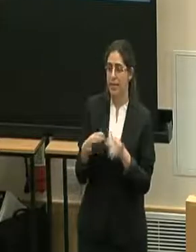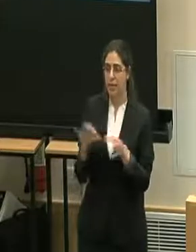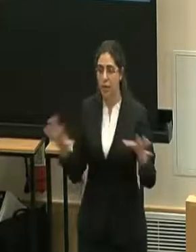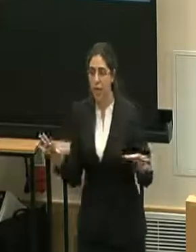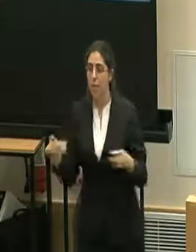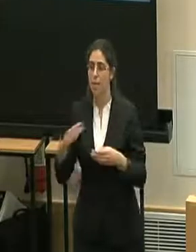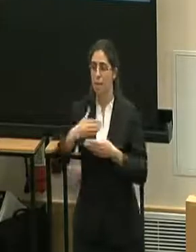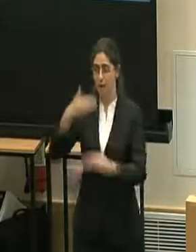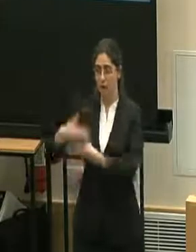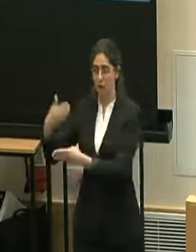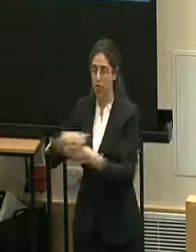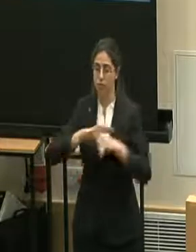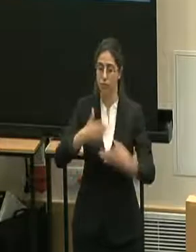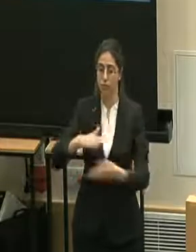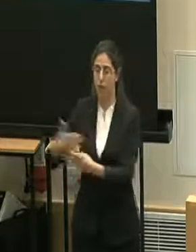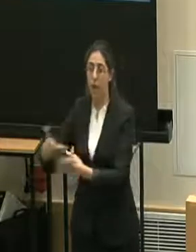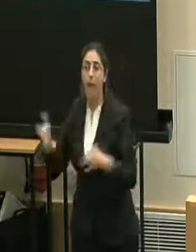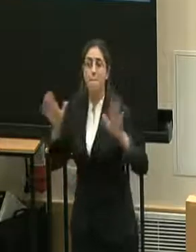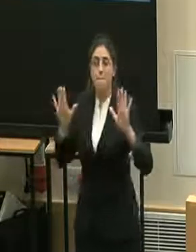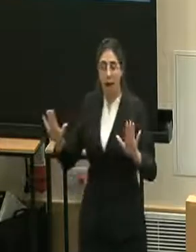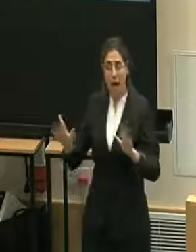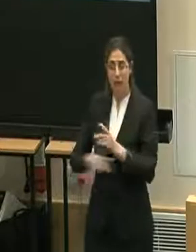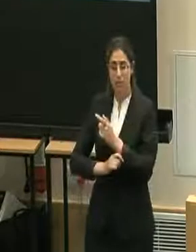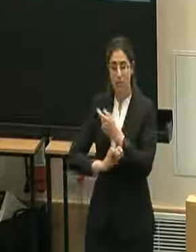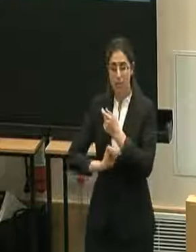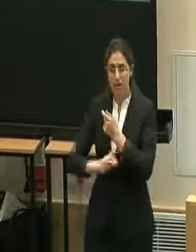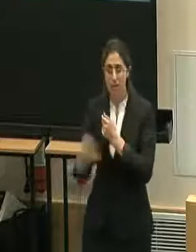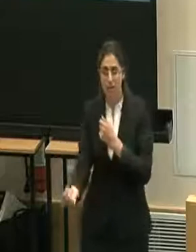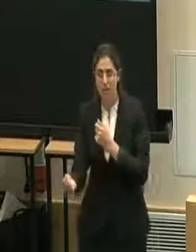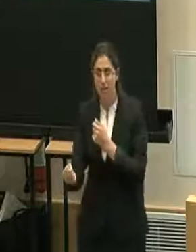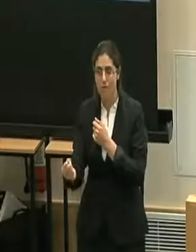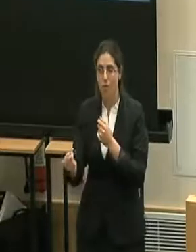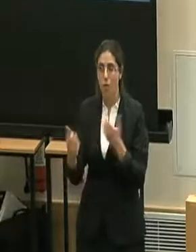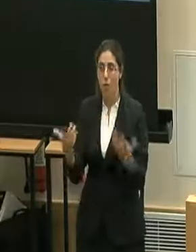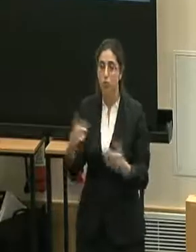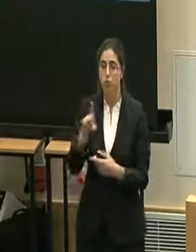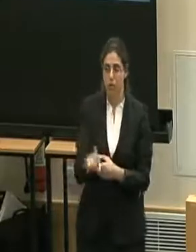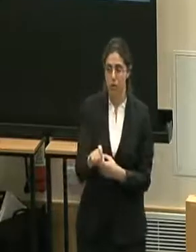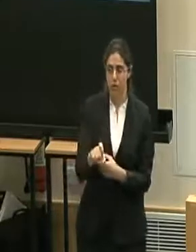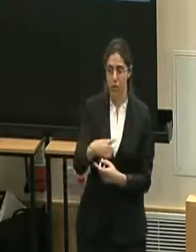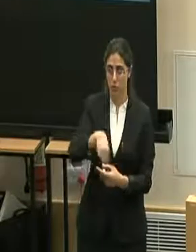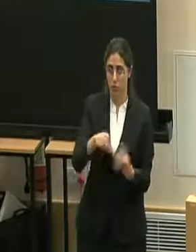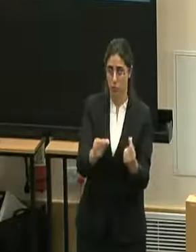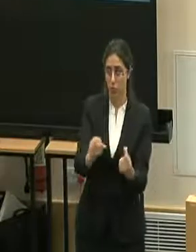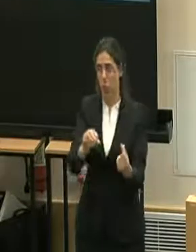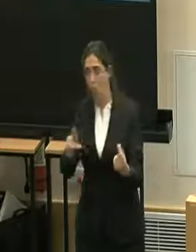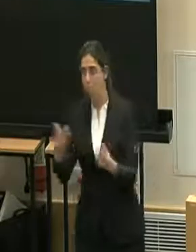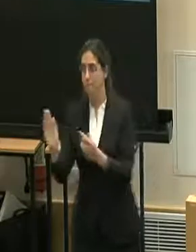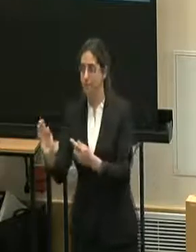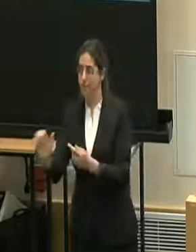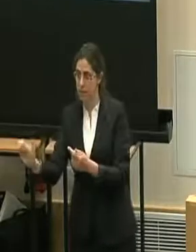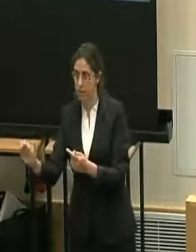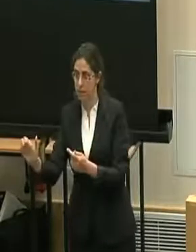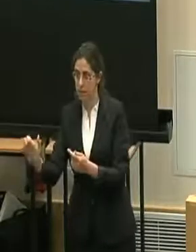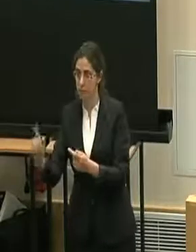but here's the trick. The things that you need in order to do or be what you wish